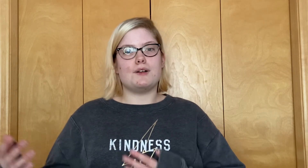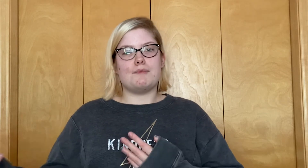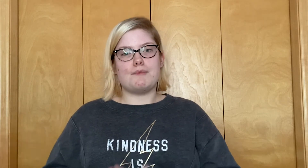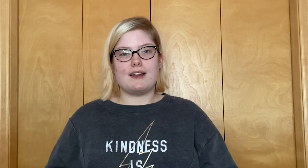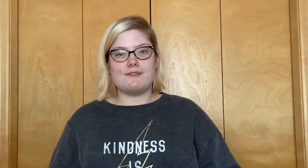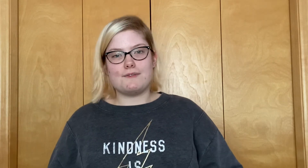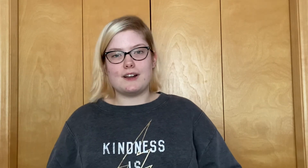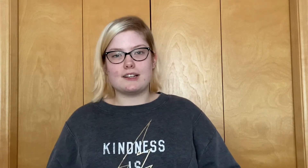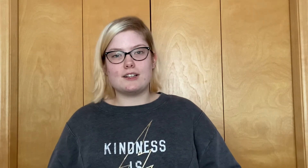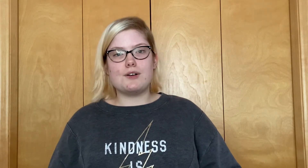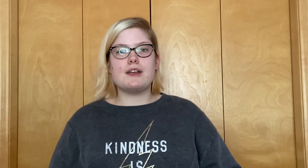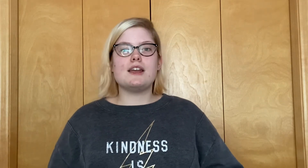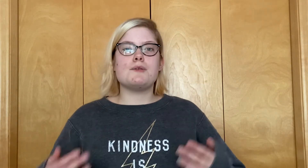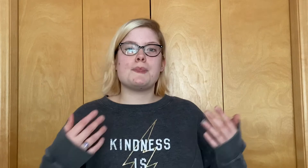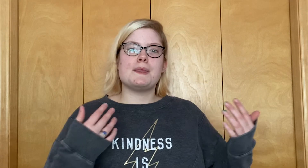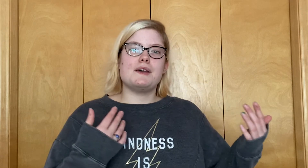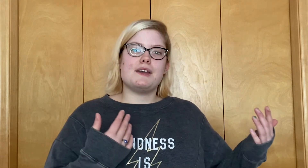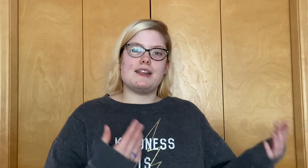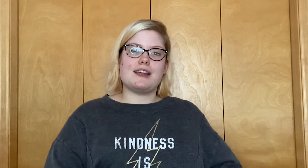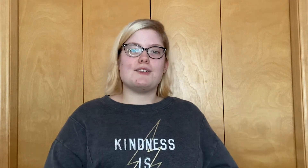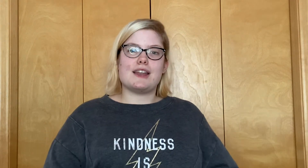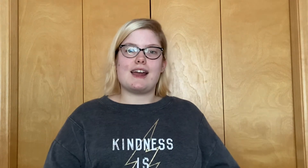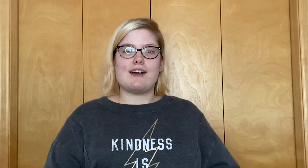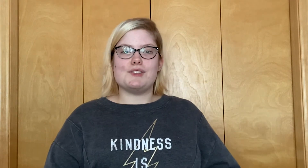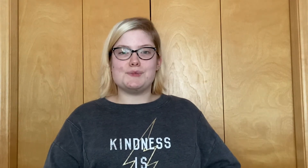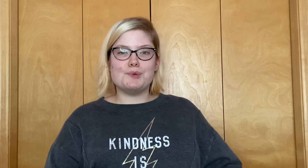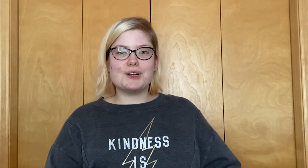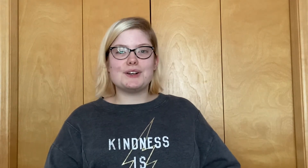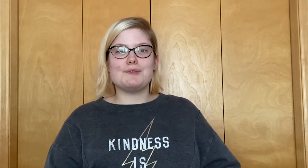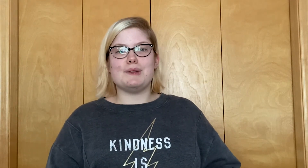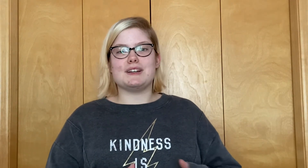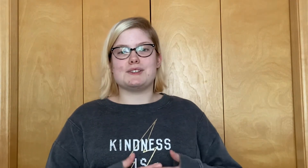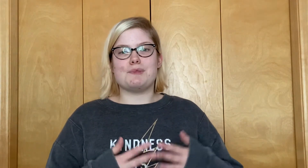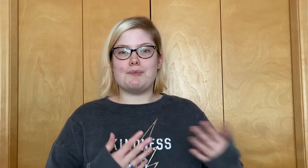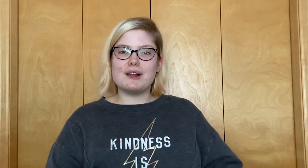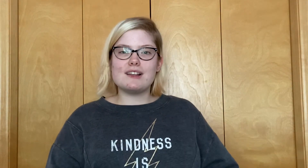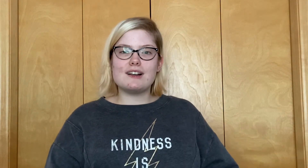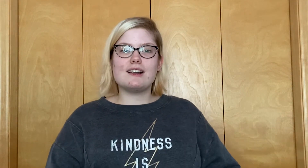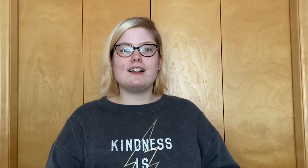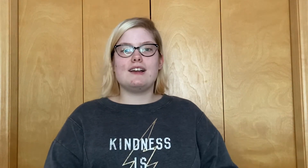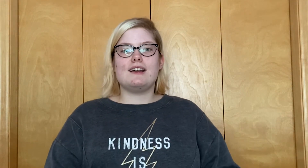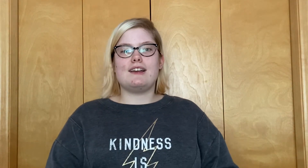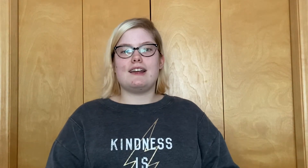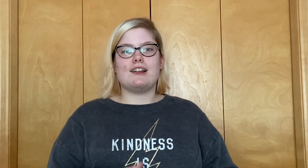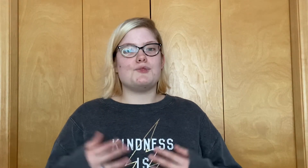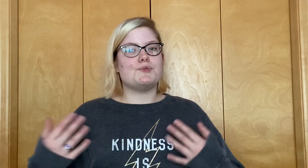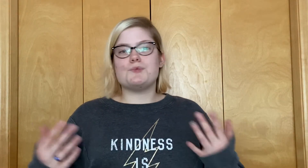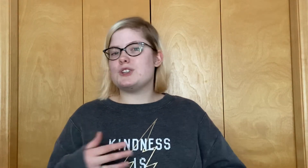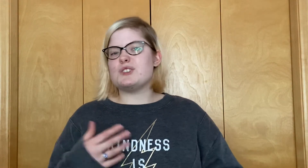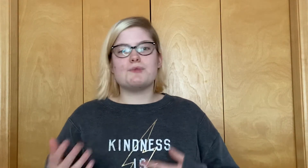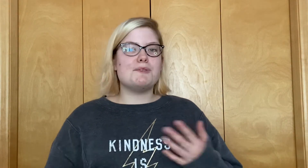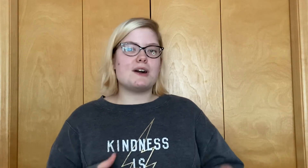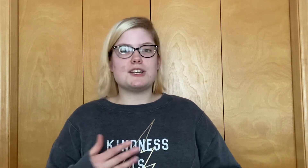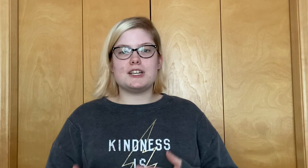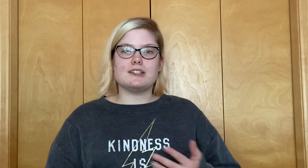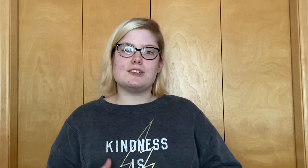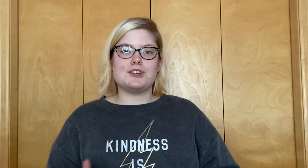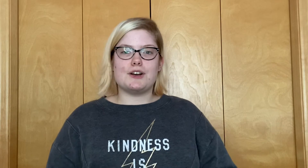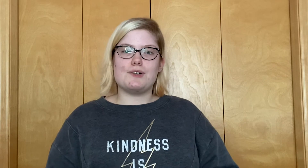my friend Chloe, and now that I have this book because of my brother, and just rewatching the show